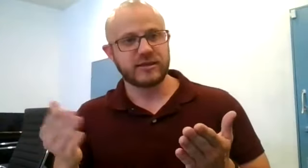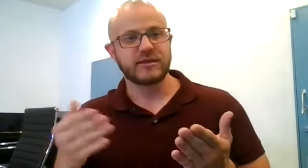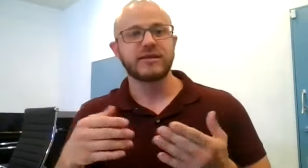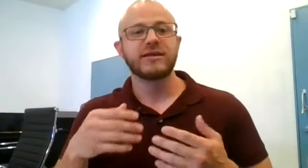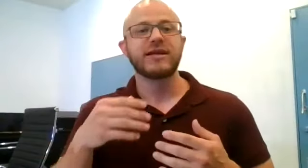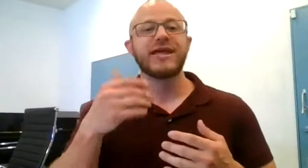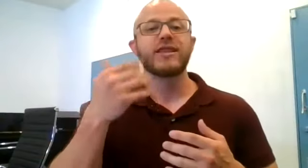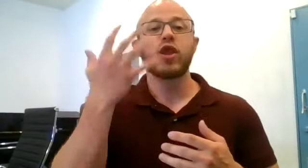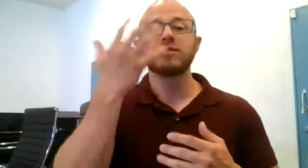thing.